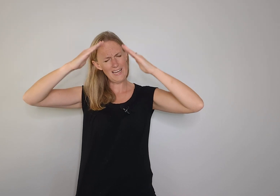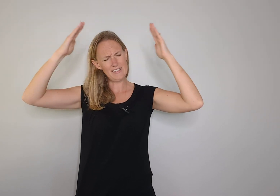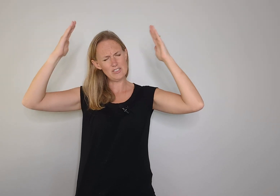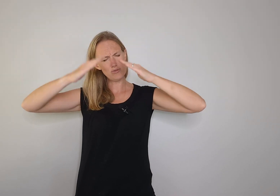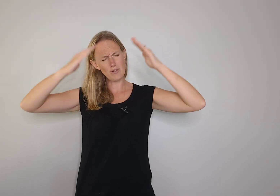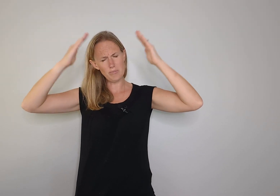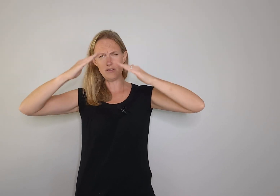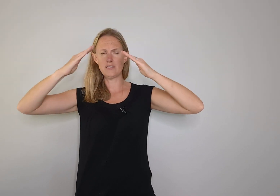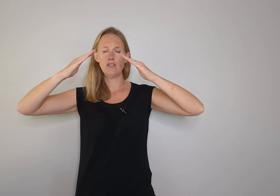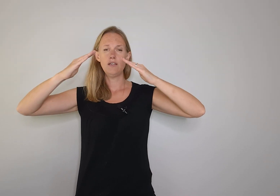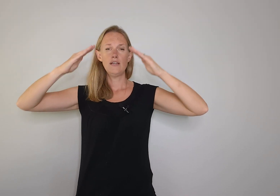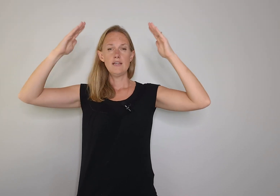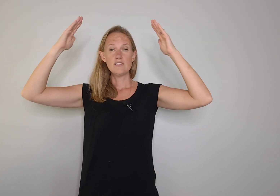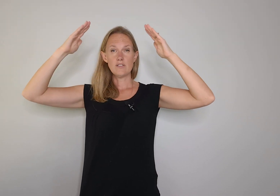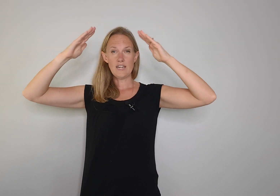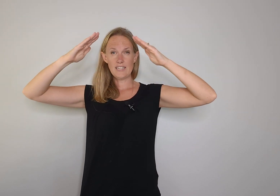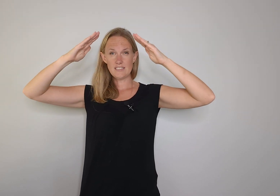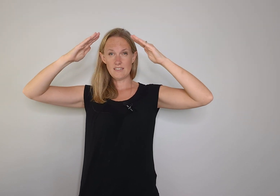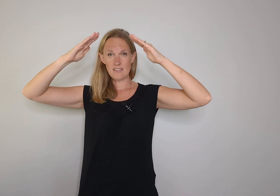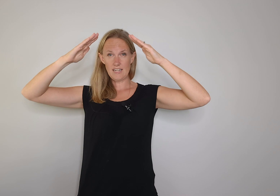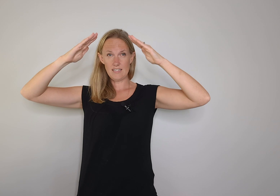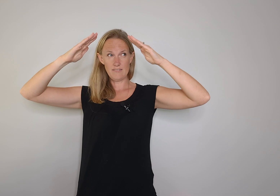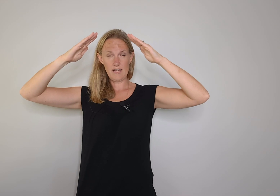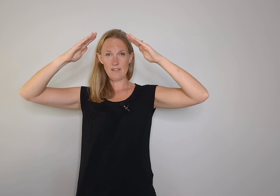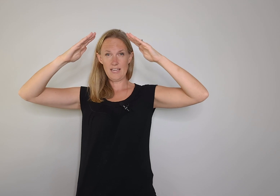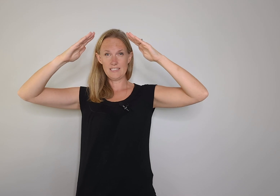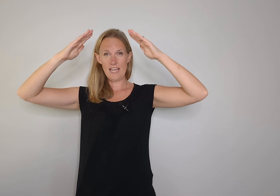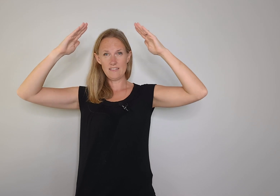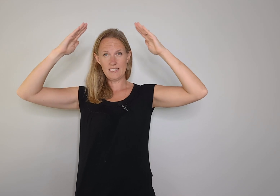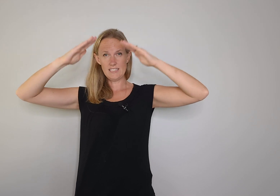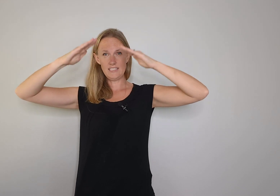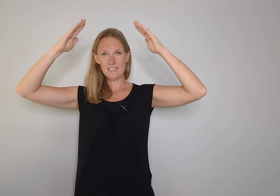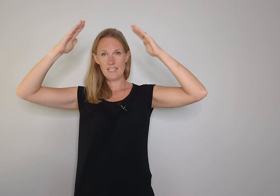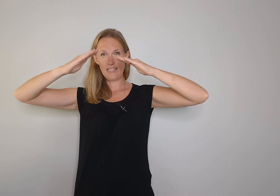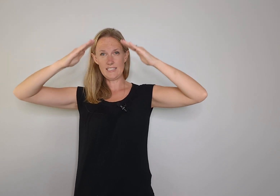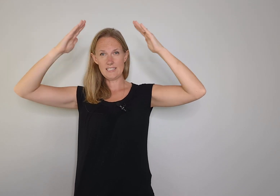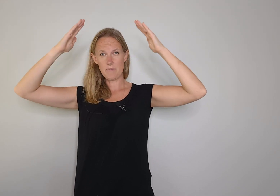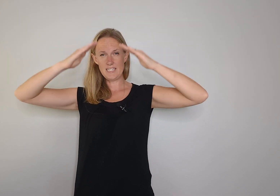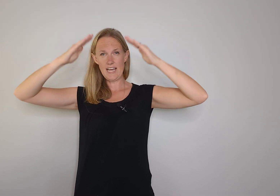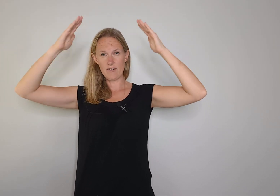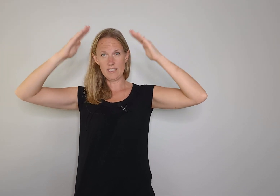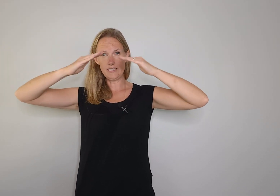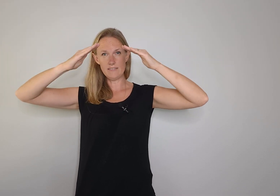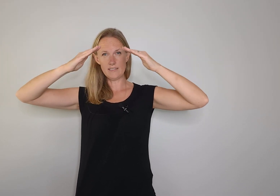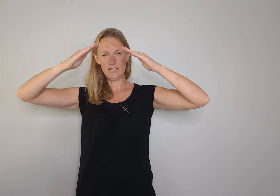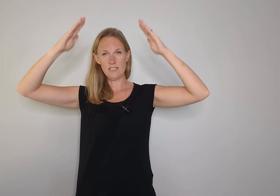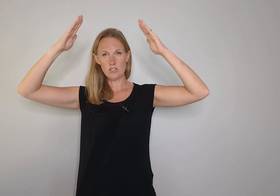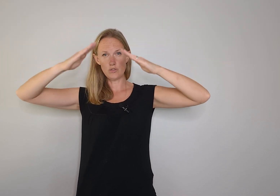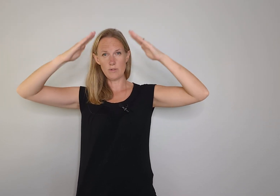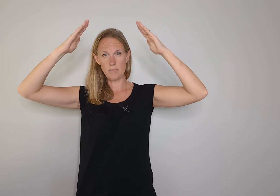sad, troubled. So your hands are kind of out at a diagonal like this, and then it's coming down on you. Okay,